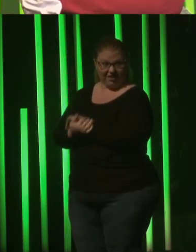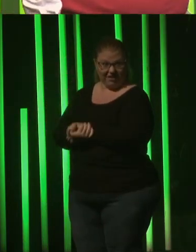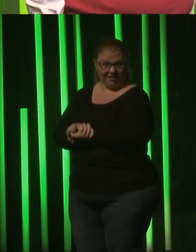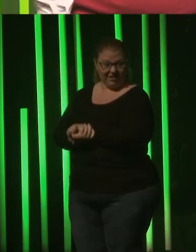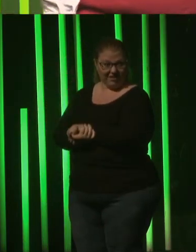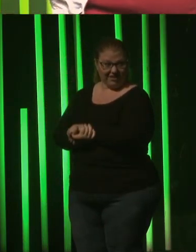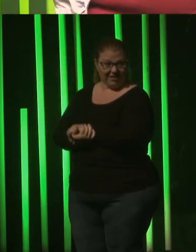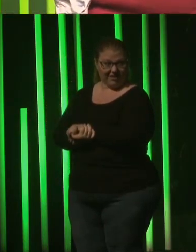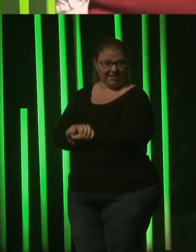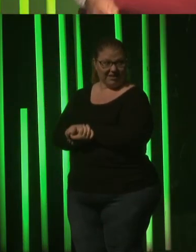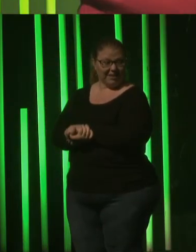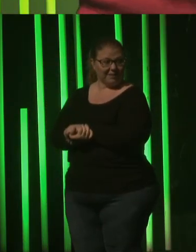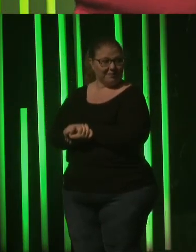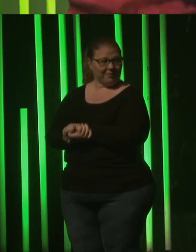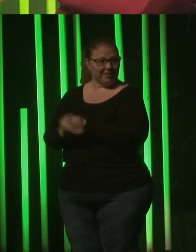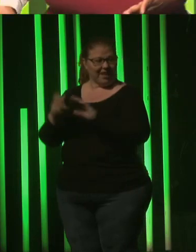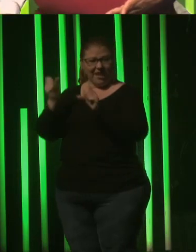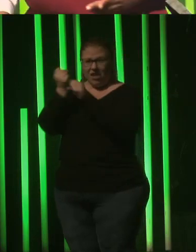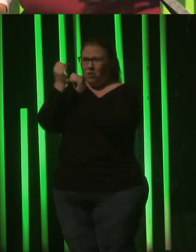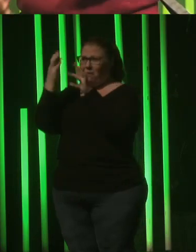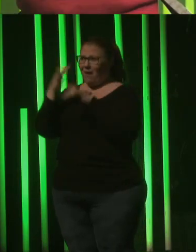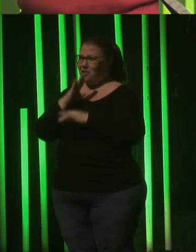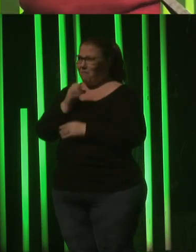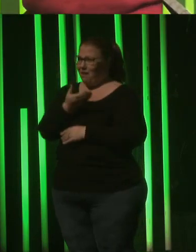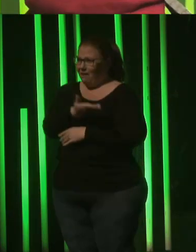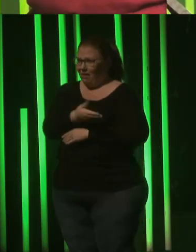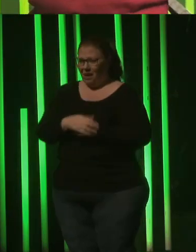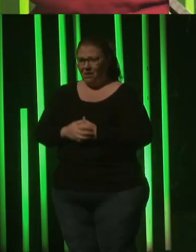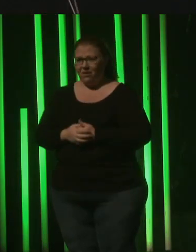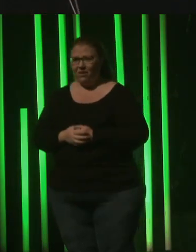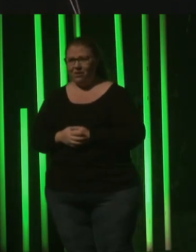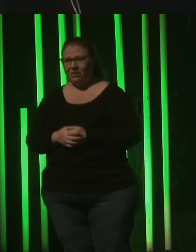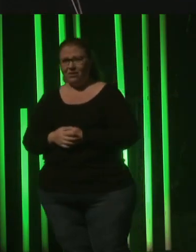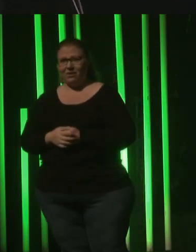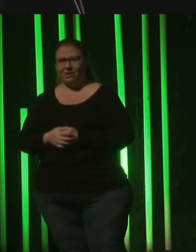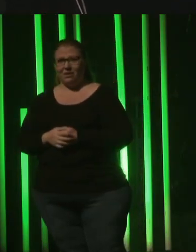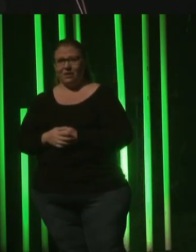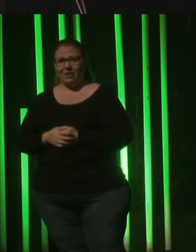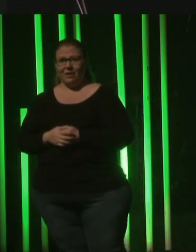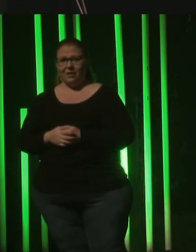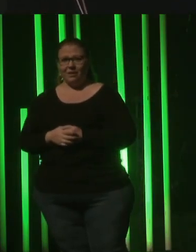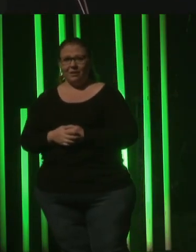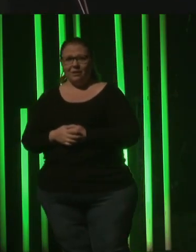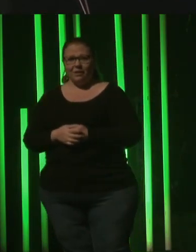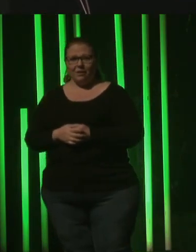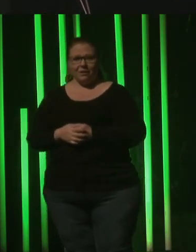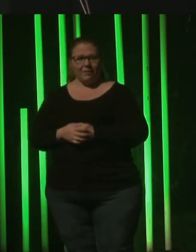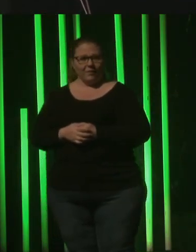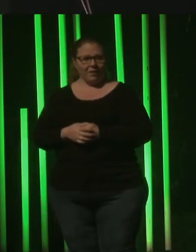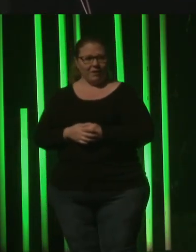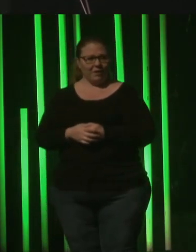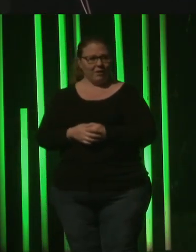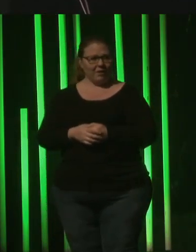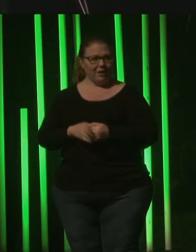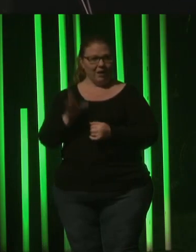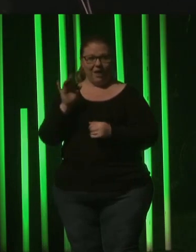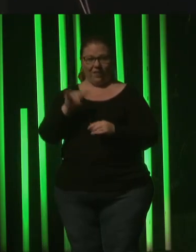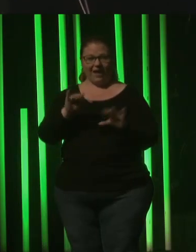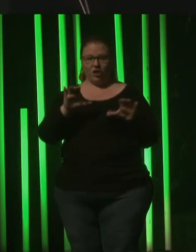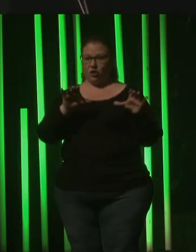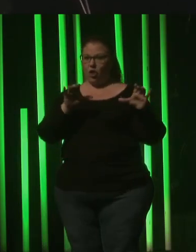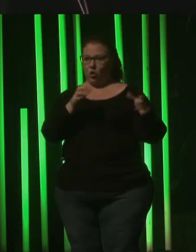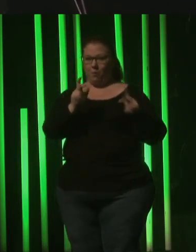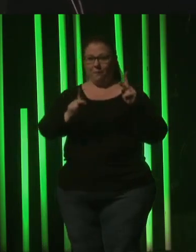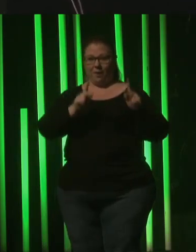condition. Can you imagine being there? Here it is that this is a group of people that